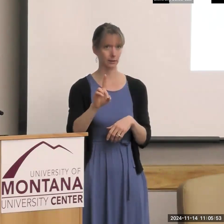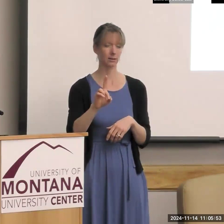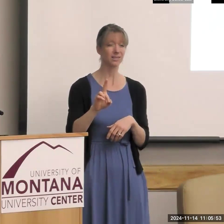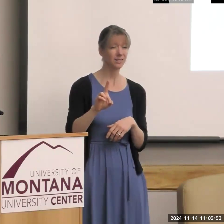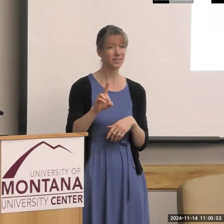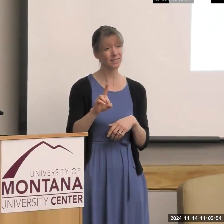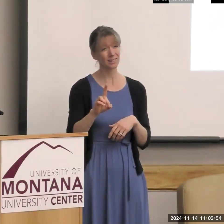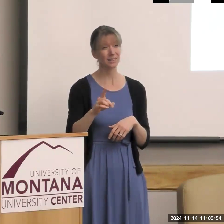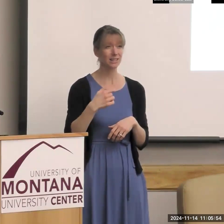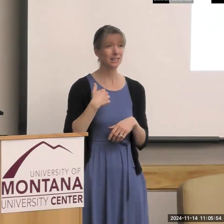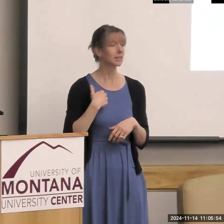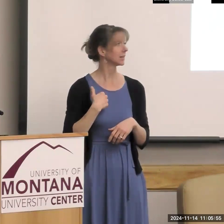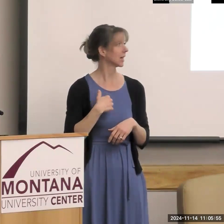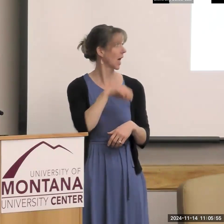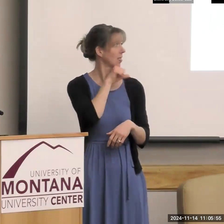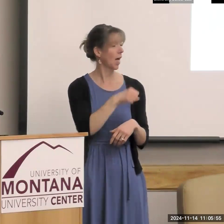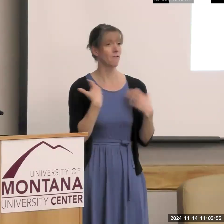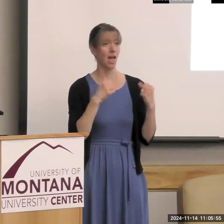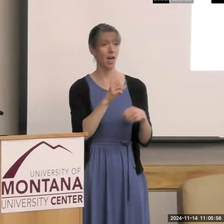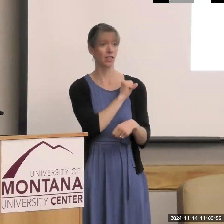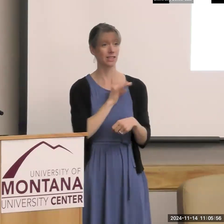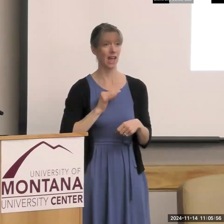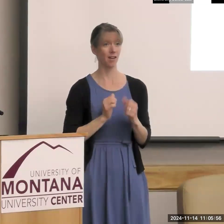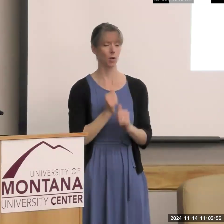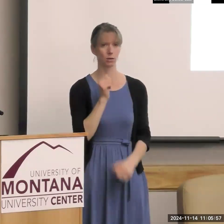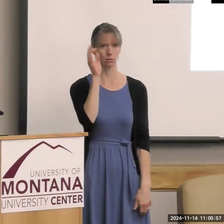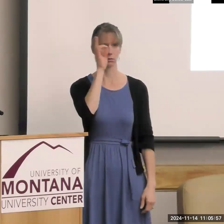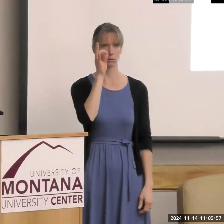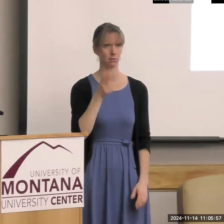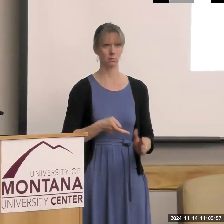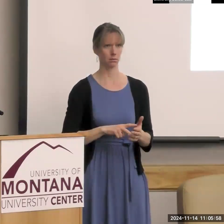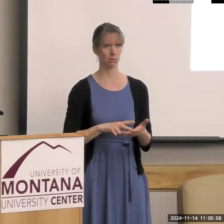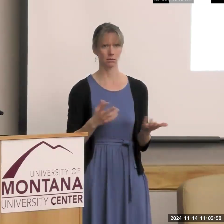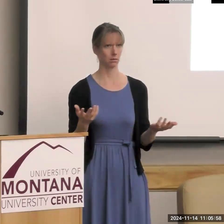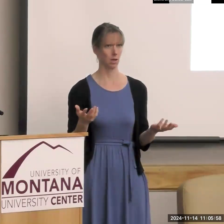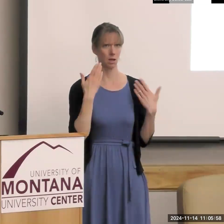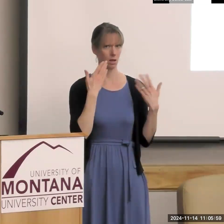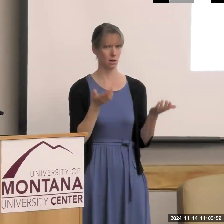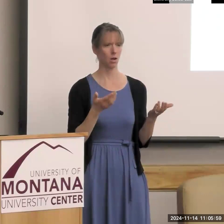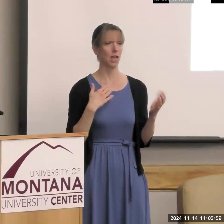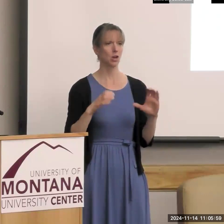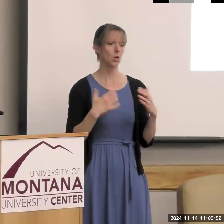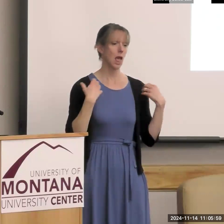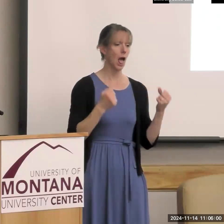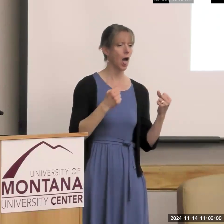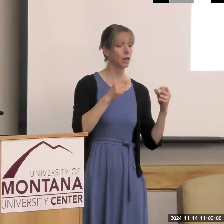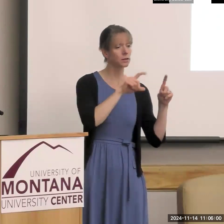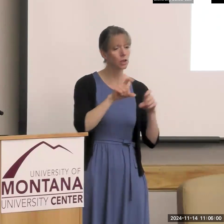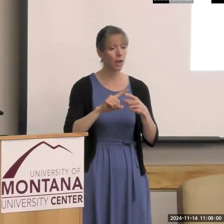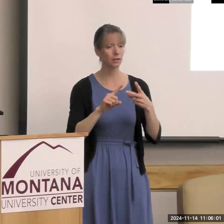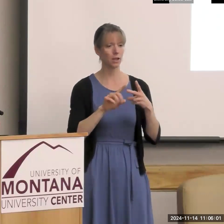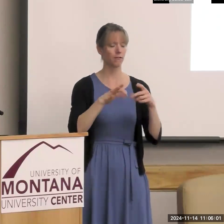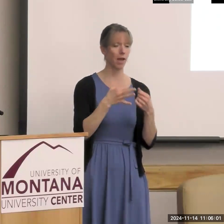love our health staff. Most of them have no idea what that meant, right? They're running the health screenings. They're doing family health